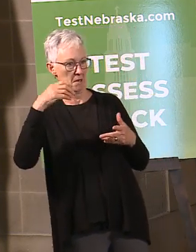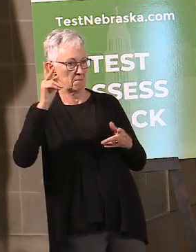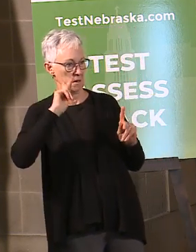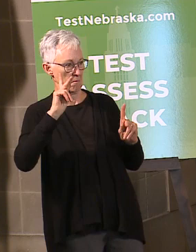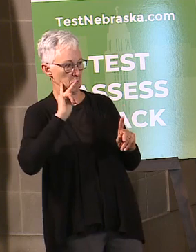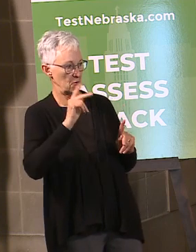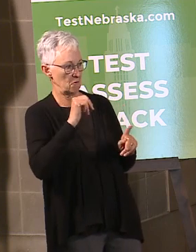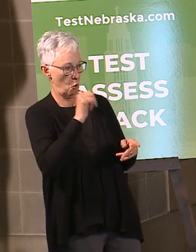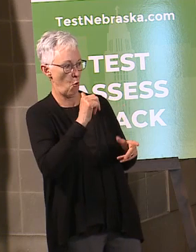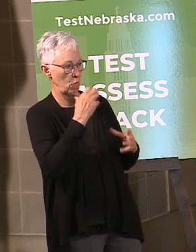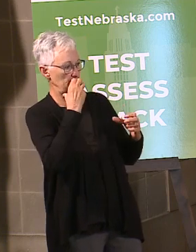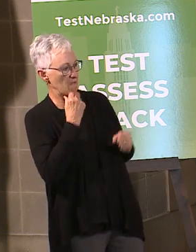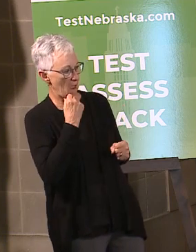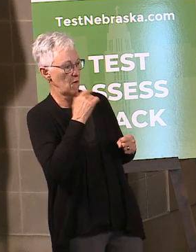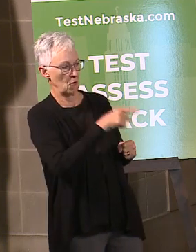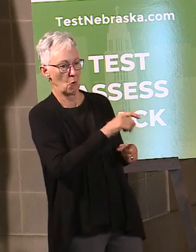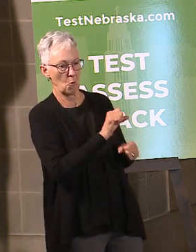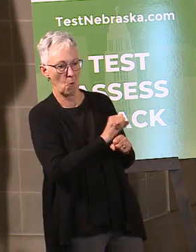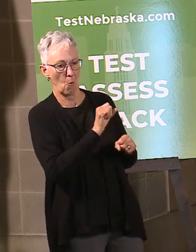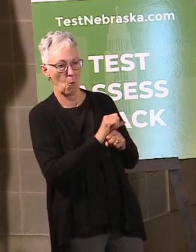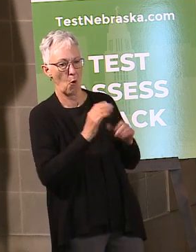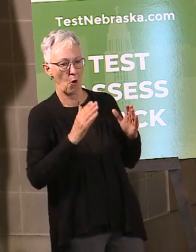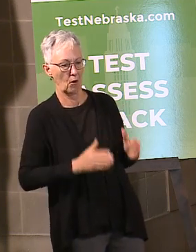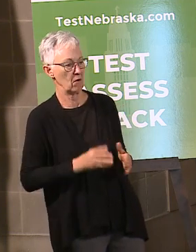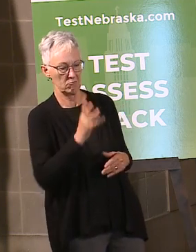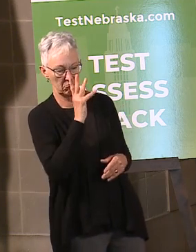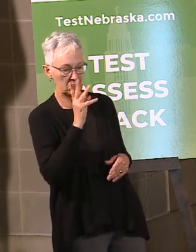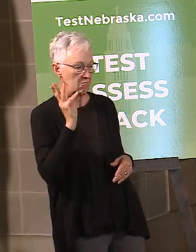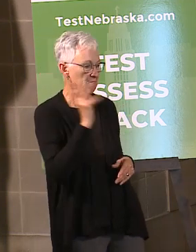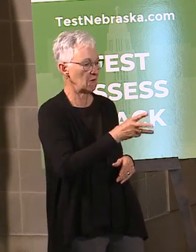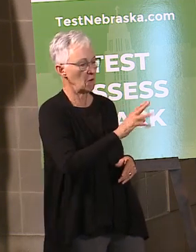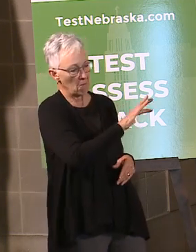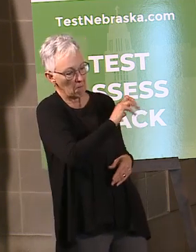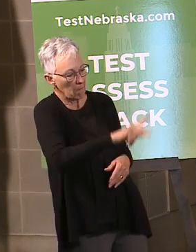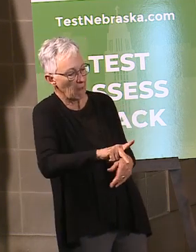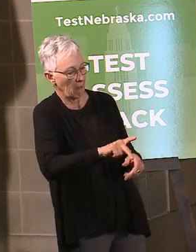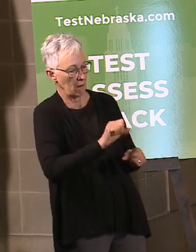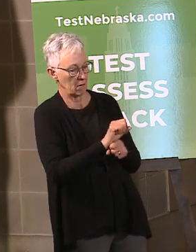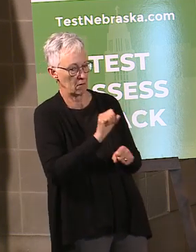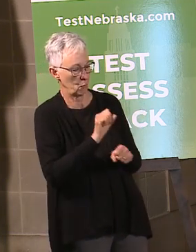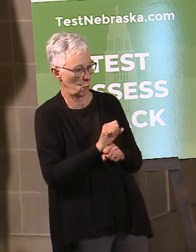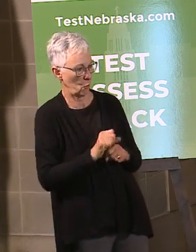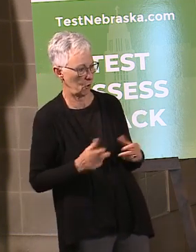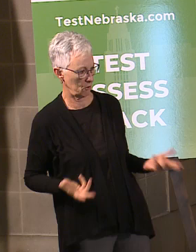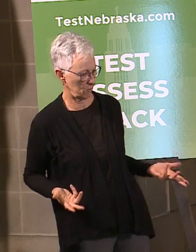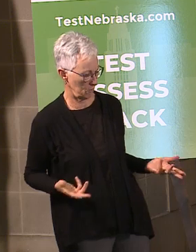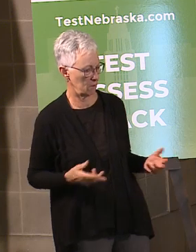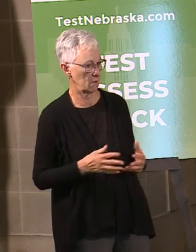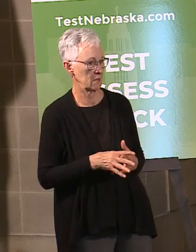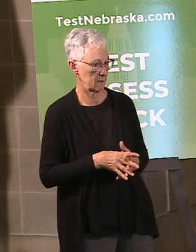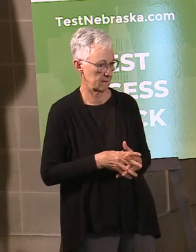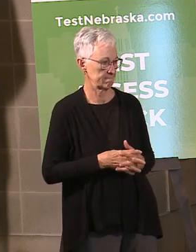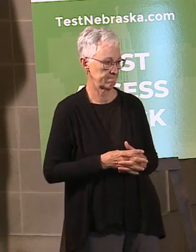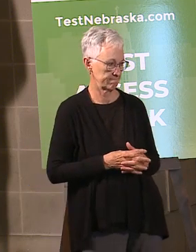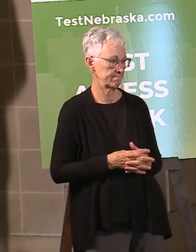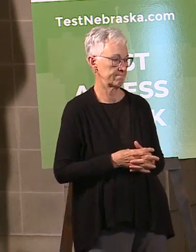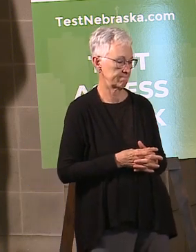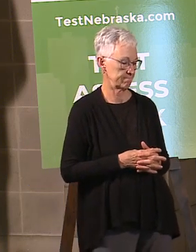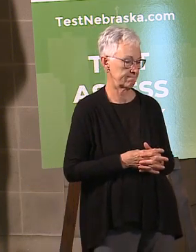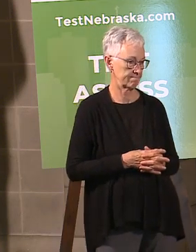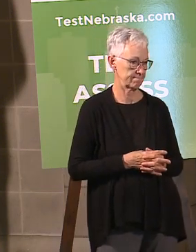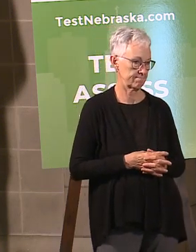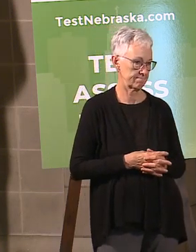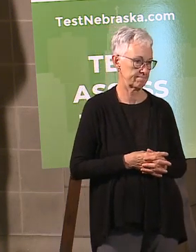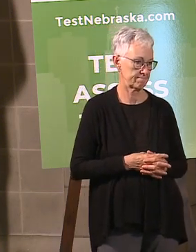Christina Stella, NET, said there was some activists for the Latino communities that had a press conference and said that food processing workers are being treated